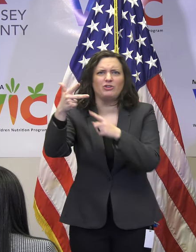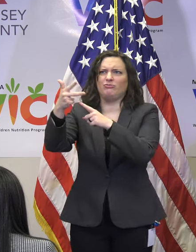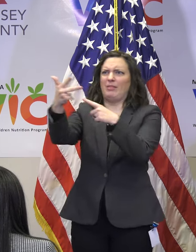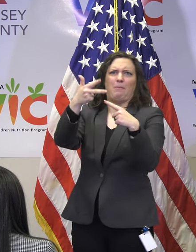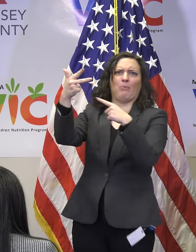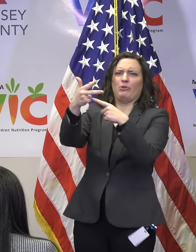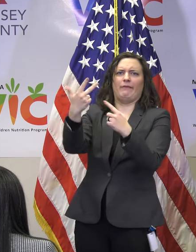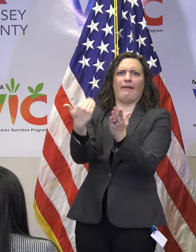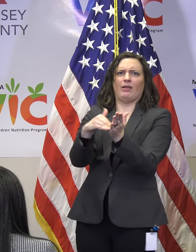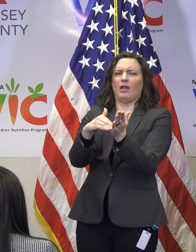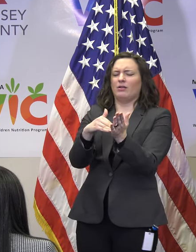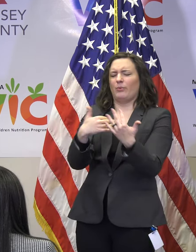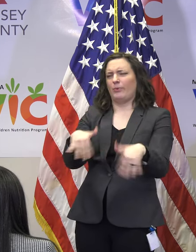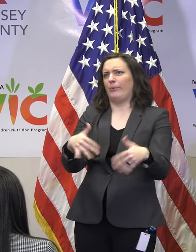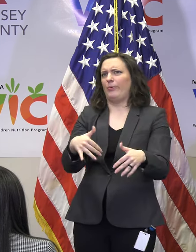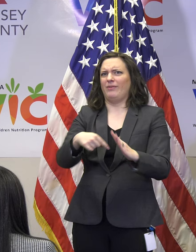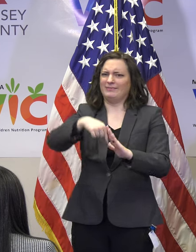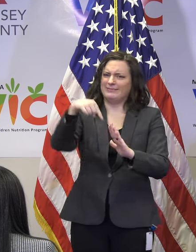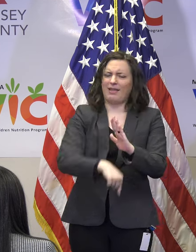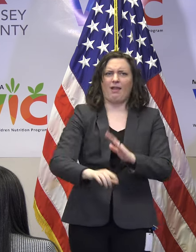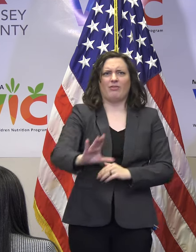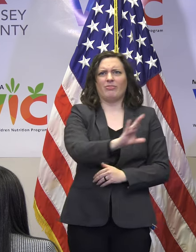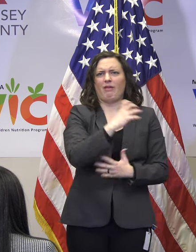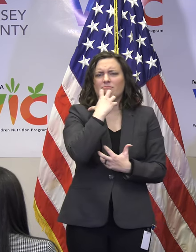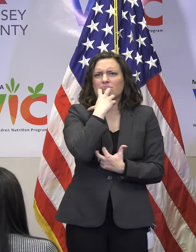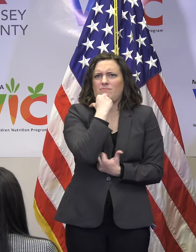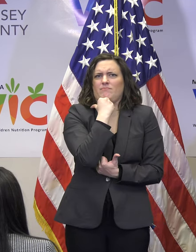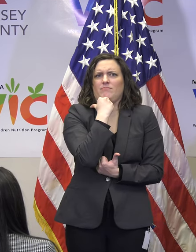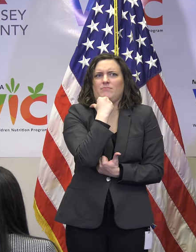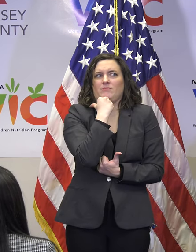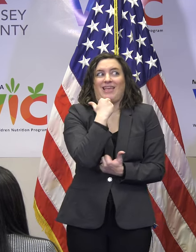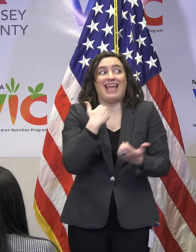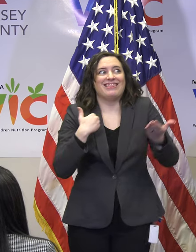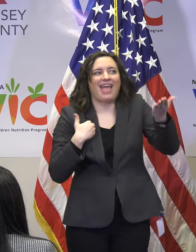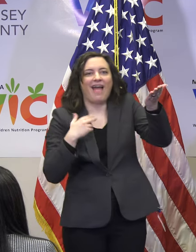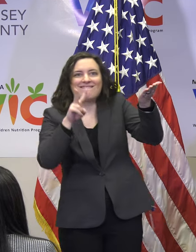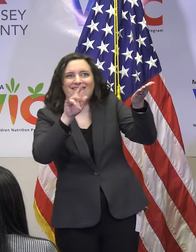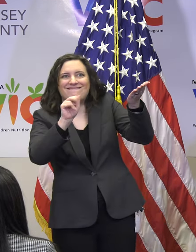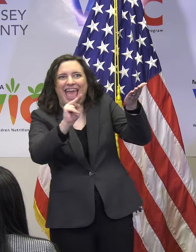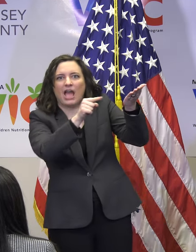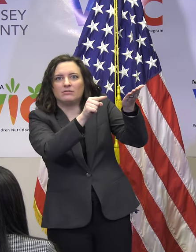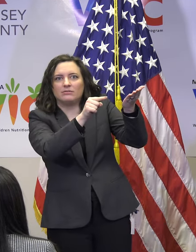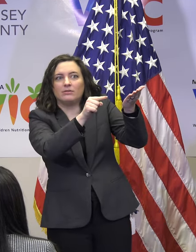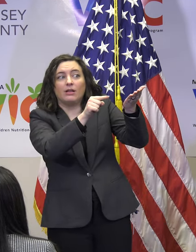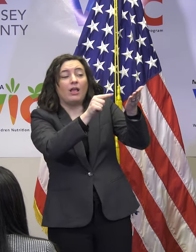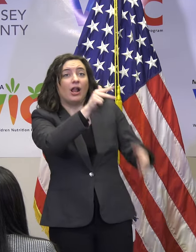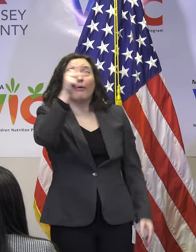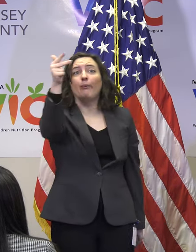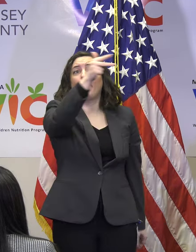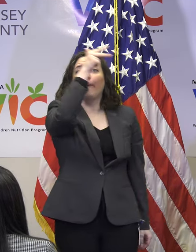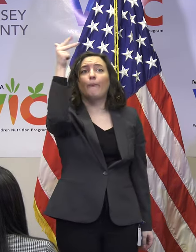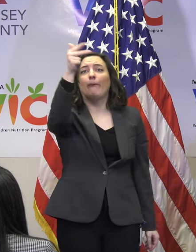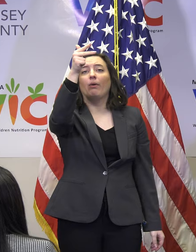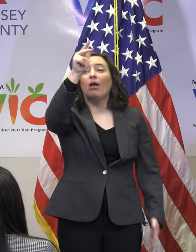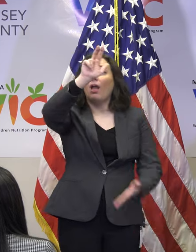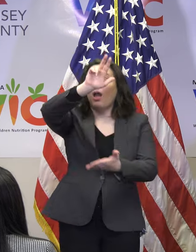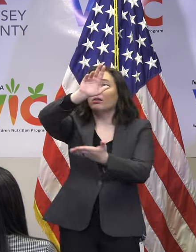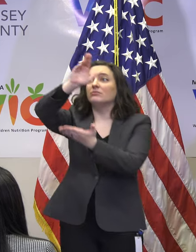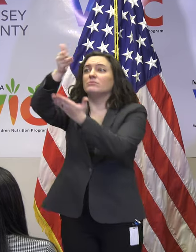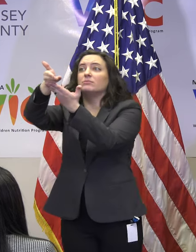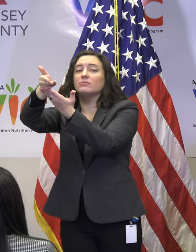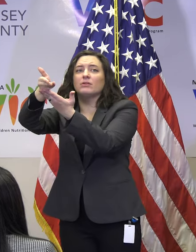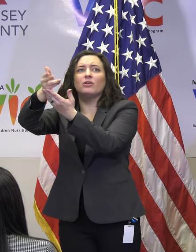how deeply these folks care. They have a van outside, and that van travels around and goes to people who can't get into a